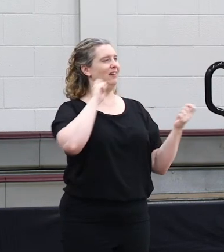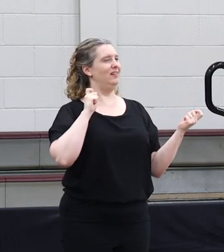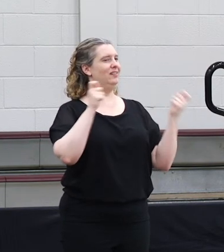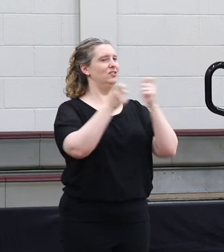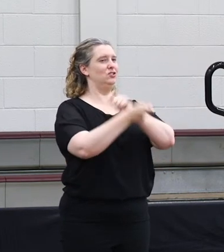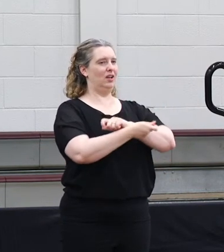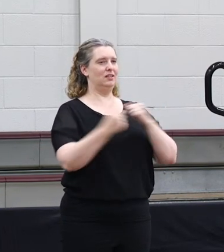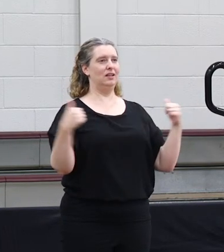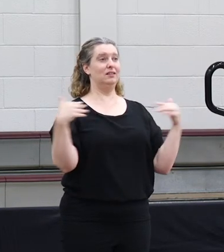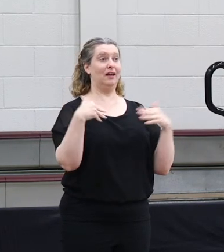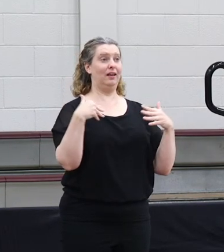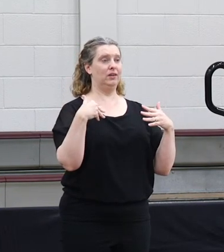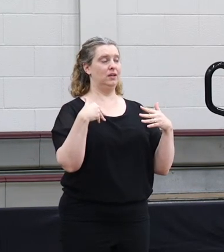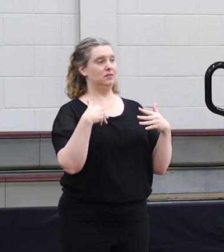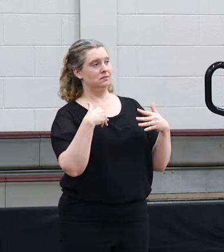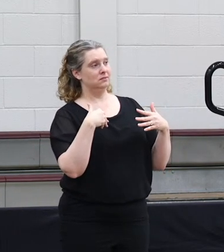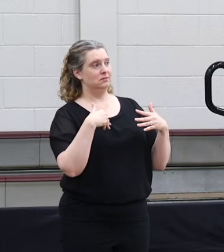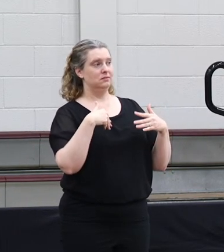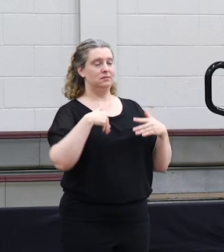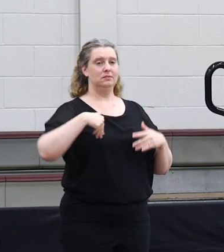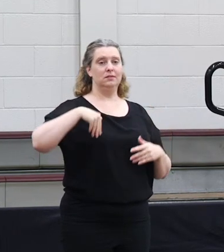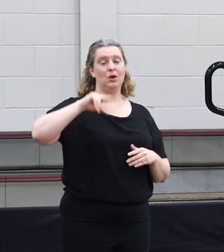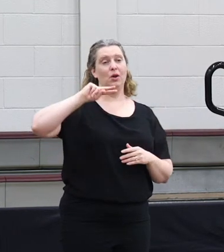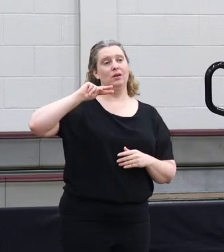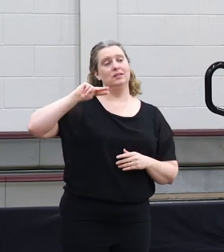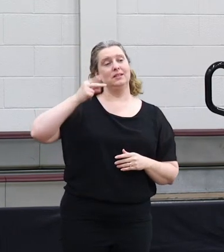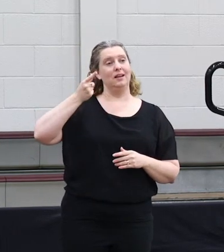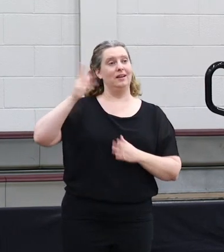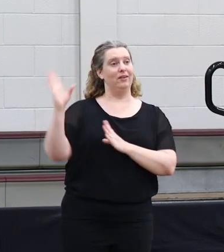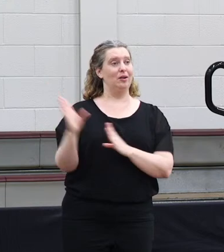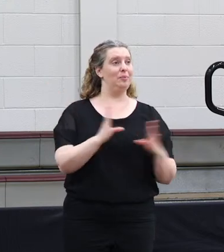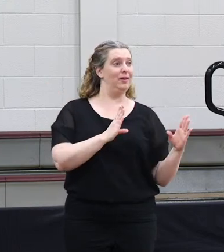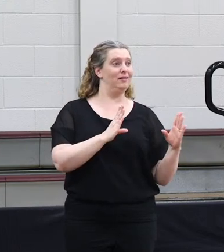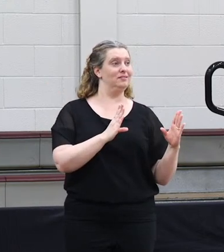the terrifying monster endearingly named post-secondary plans.